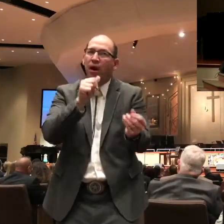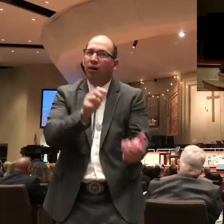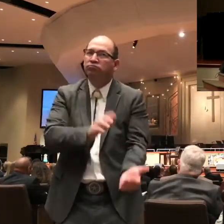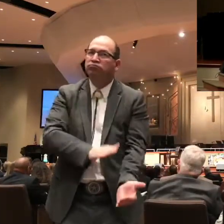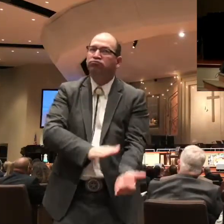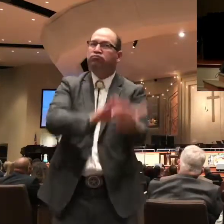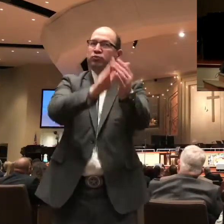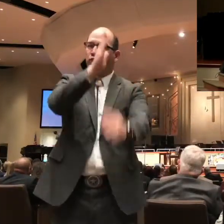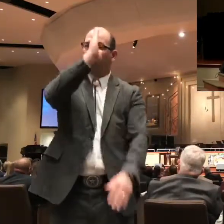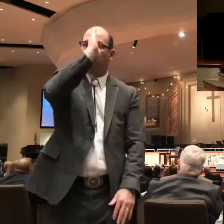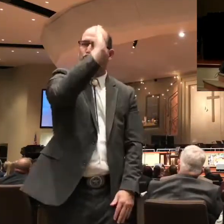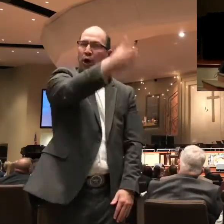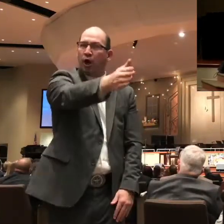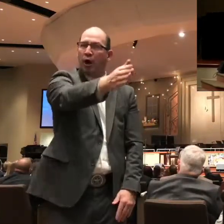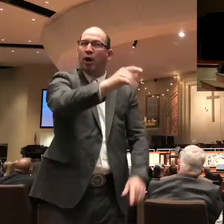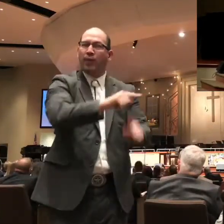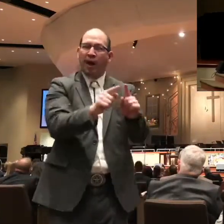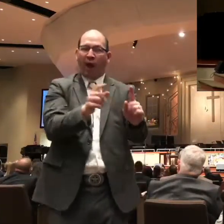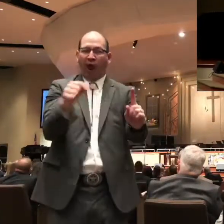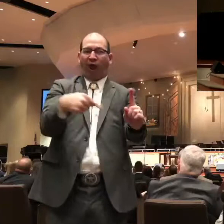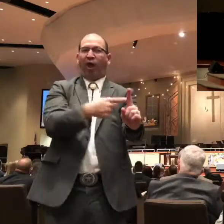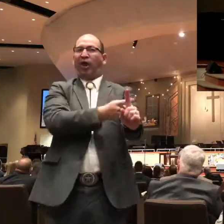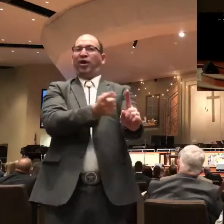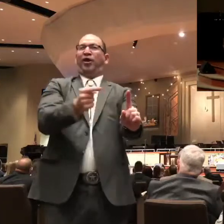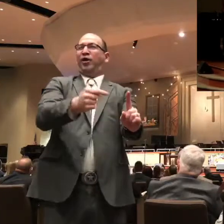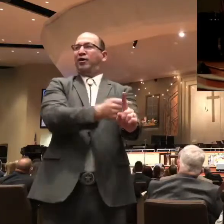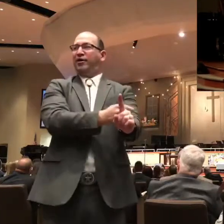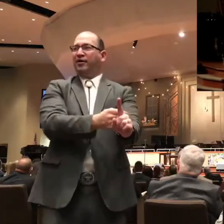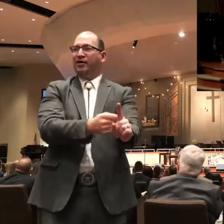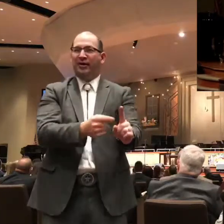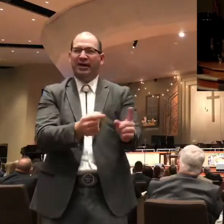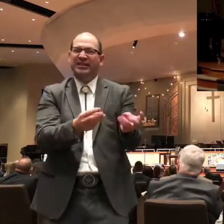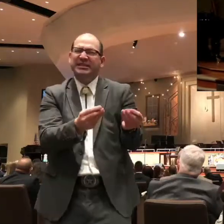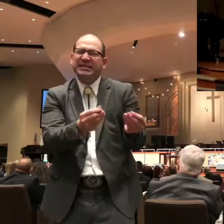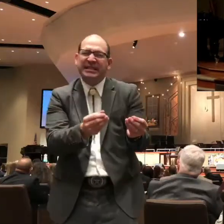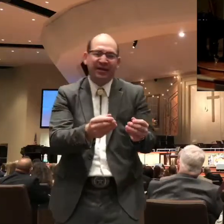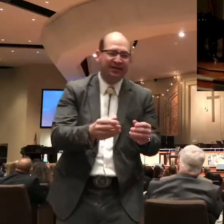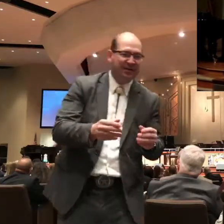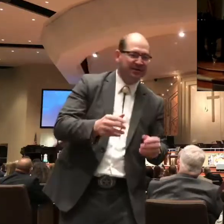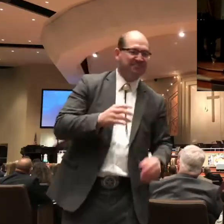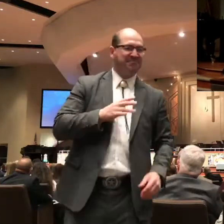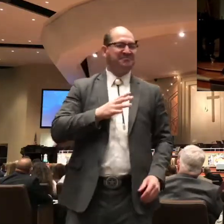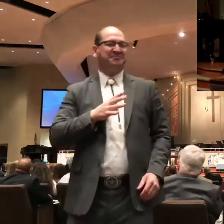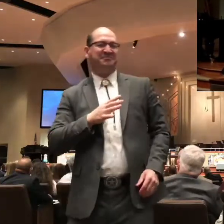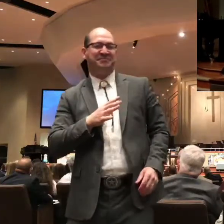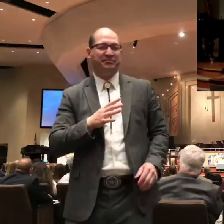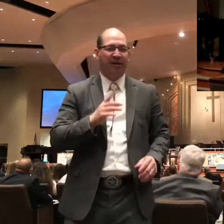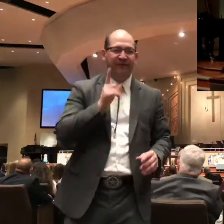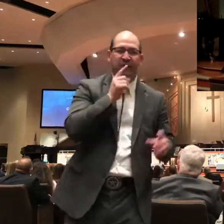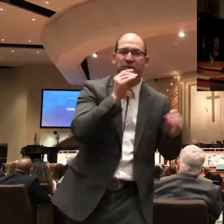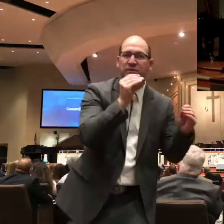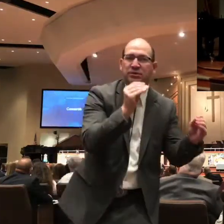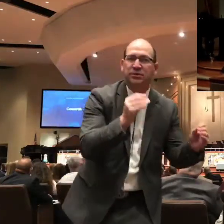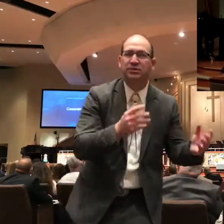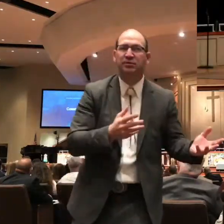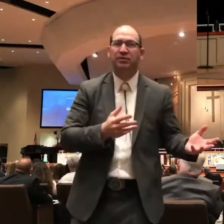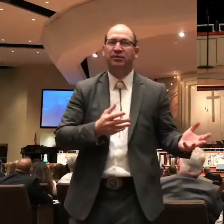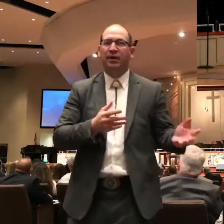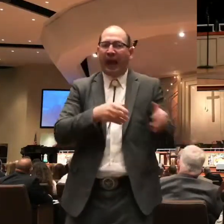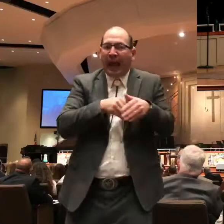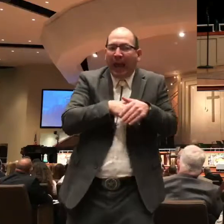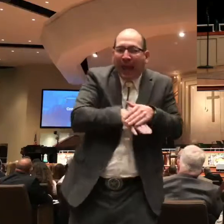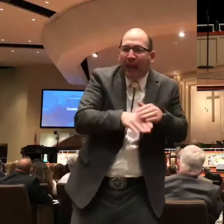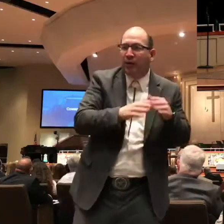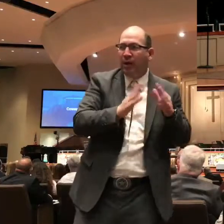And I'm thinking tonight of so many different teachers that say so many good things, but then when you begin to really listen, you'll find that